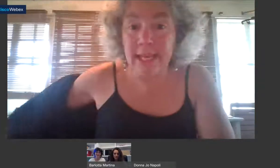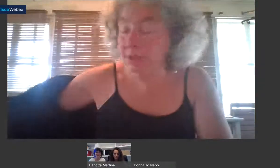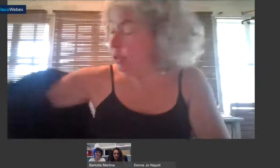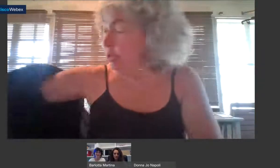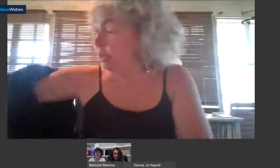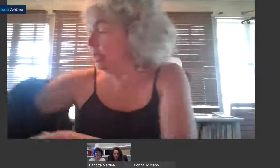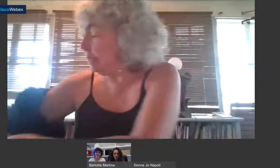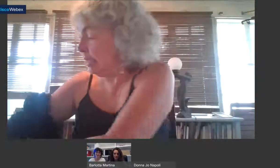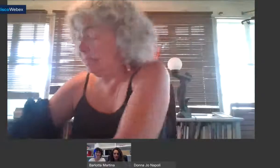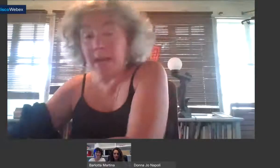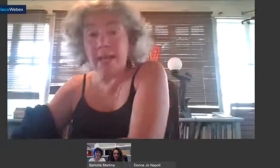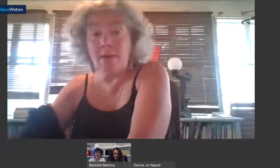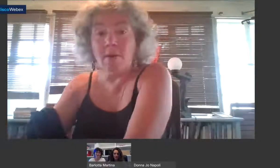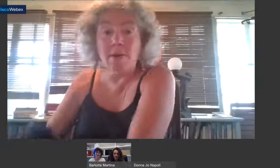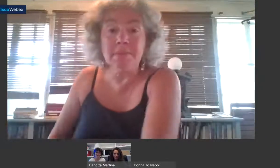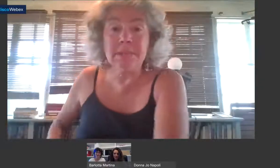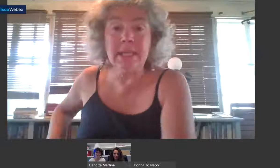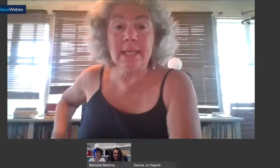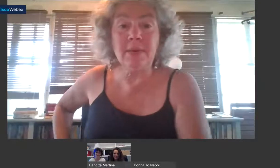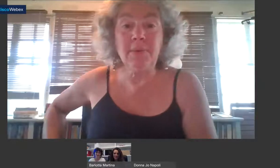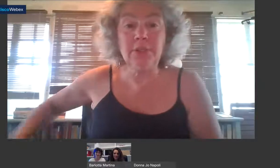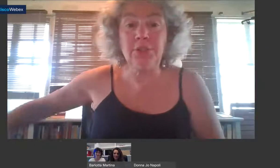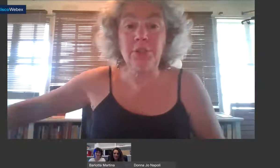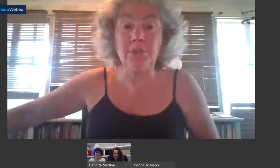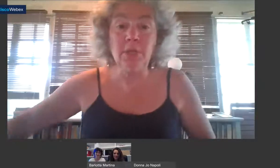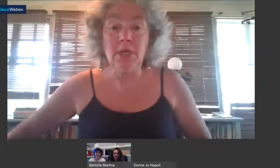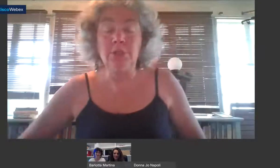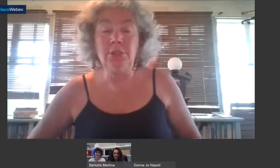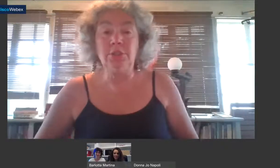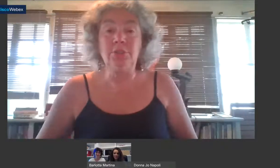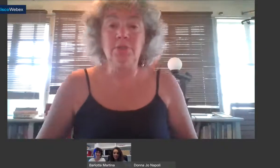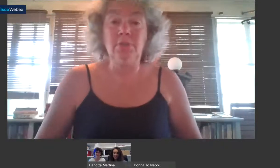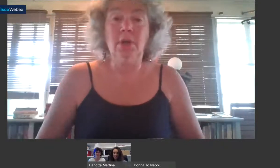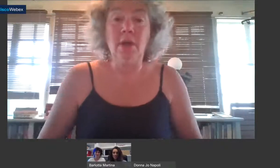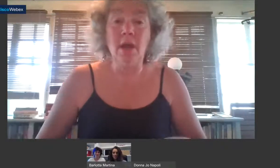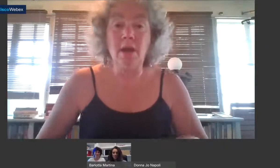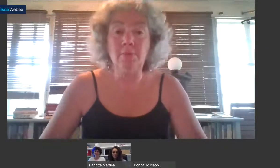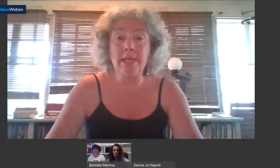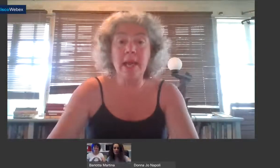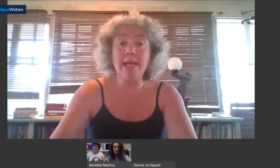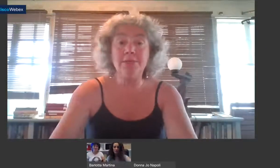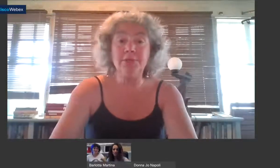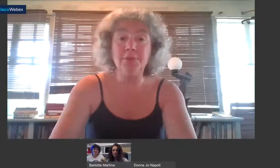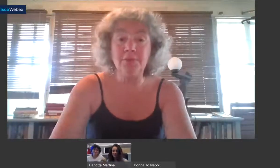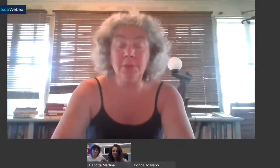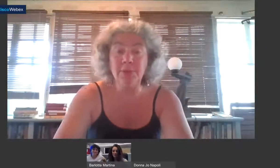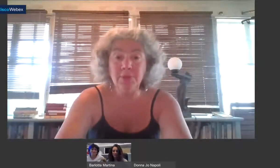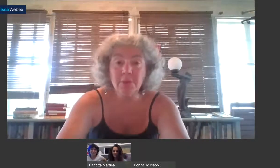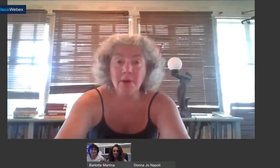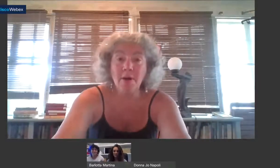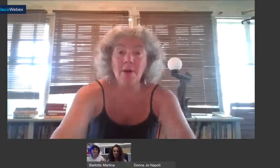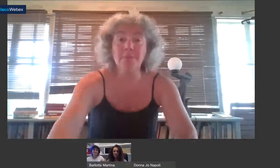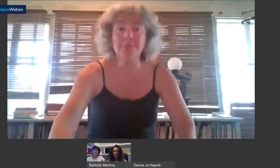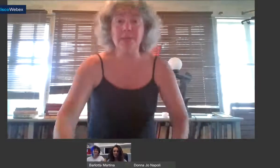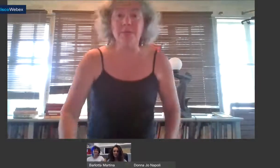allows you to see my arms, and I want you to do what I do with your arms,